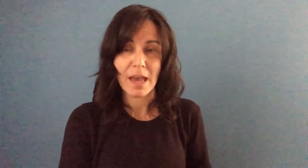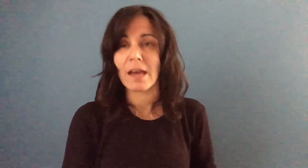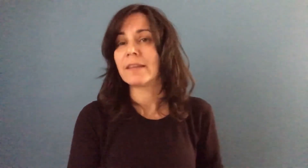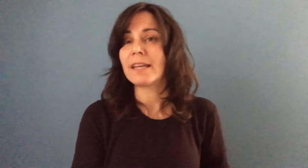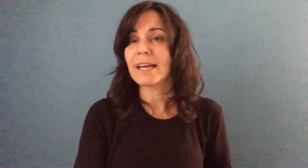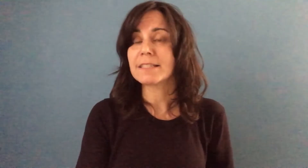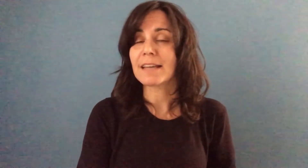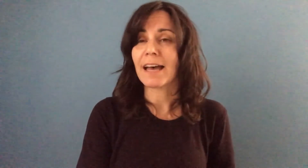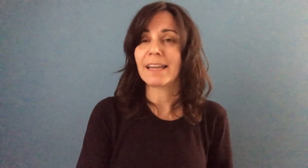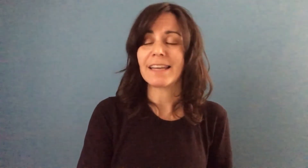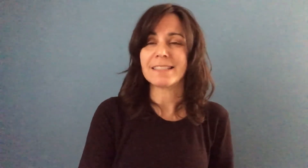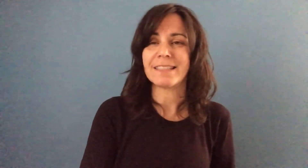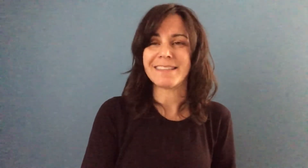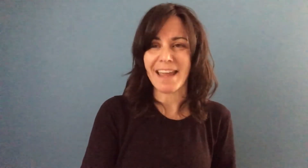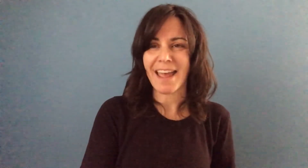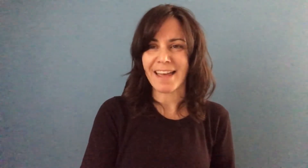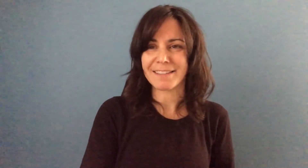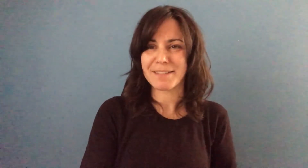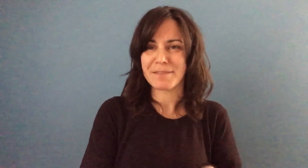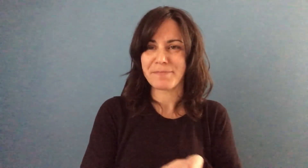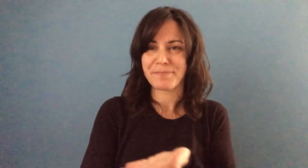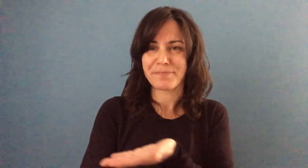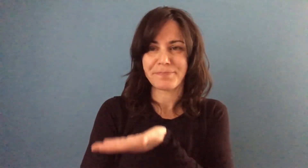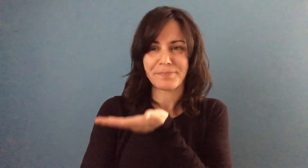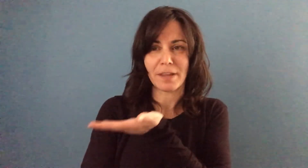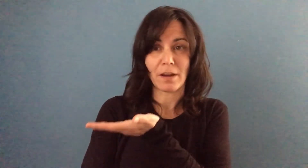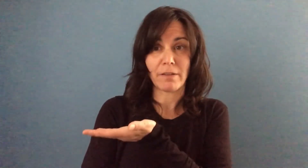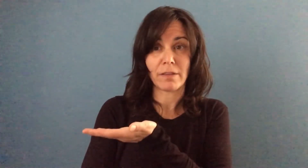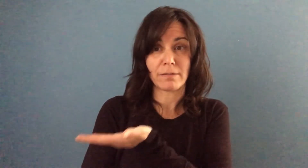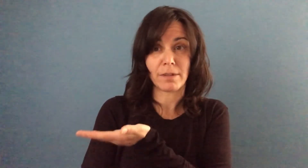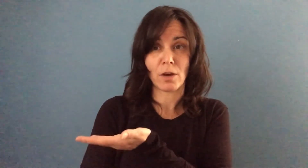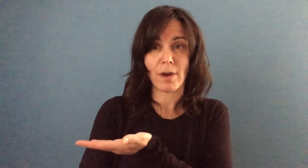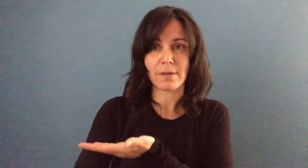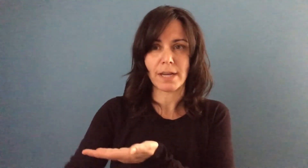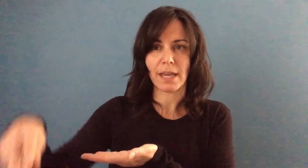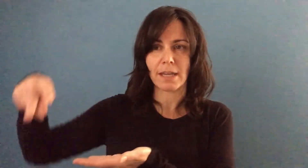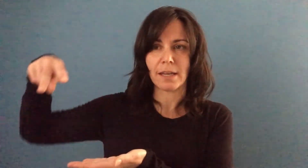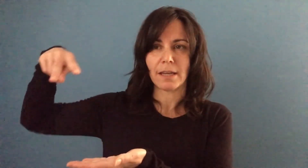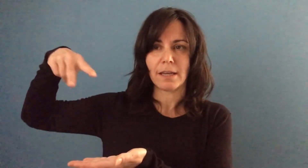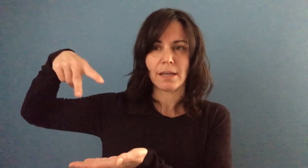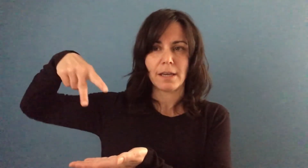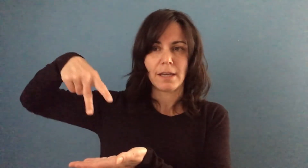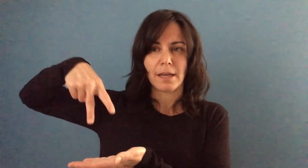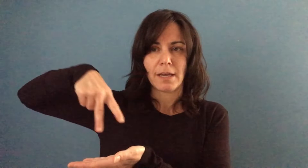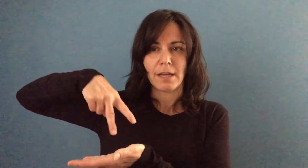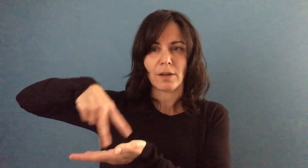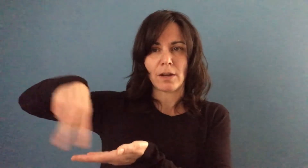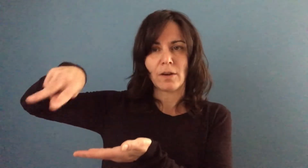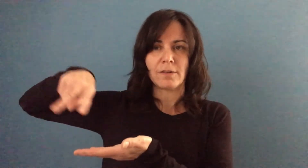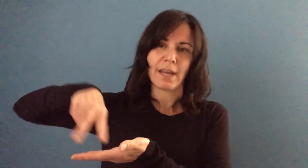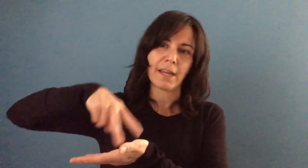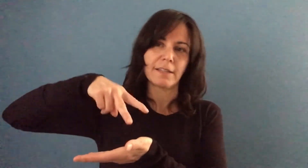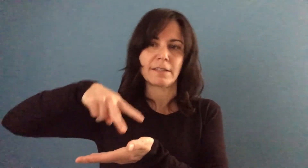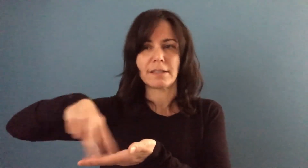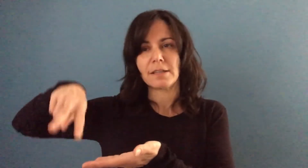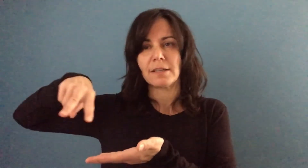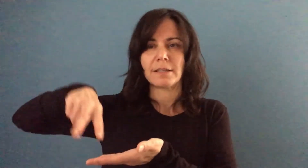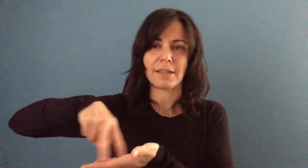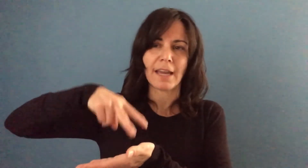The next sign is dance. You have the ground again. You're gonna go dance,